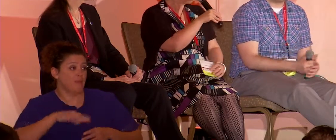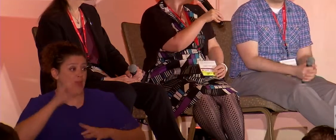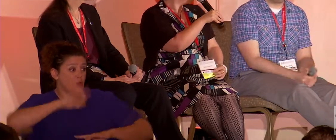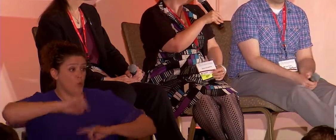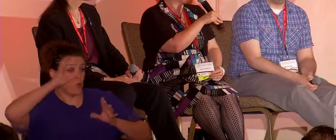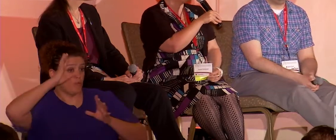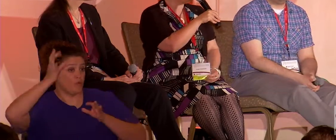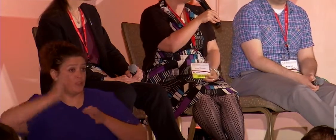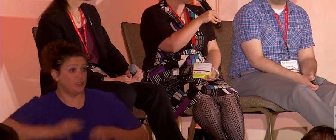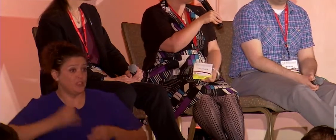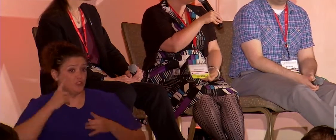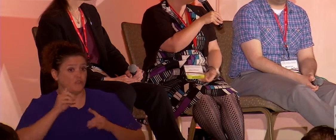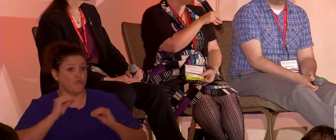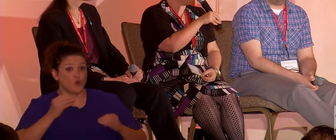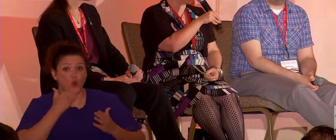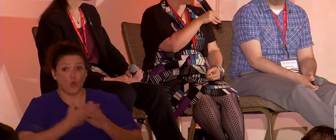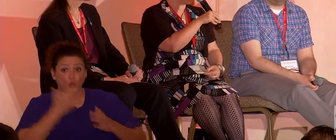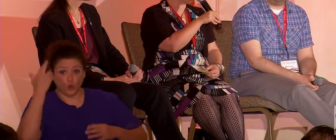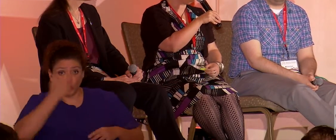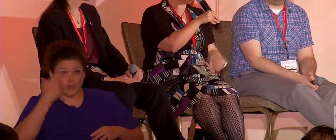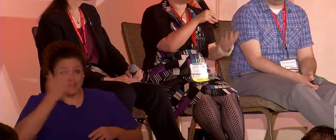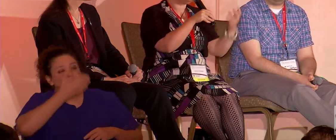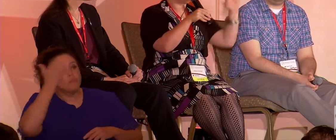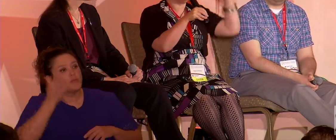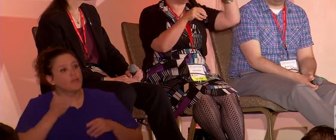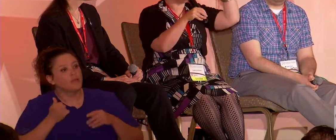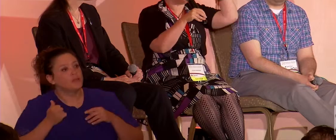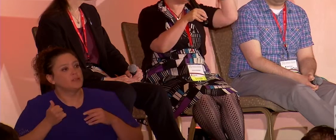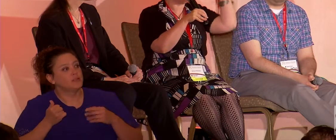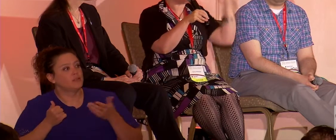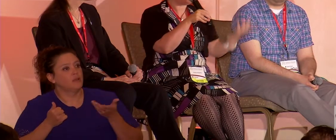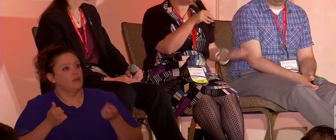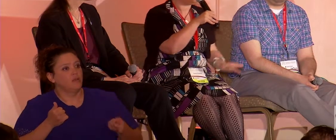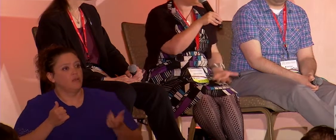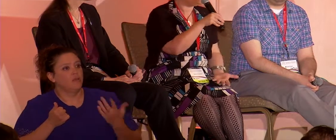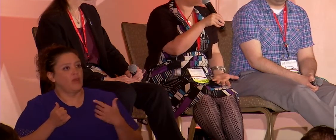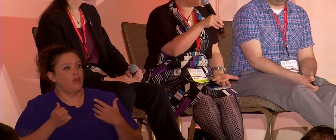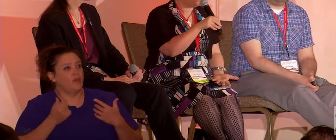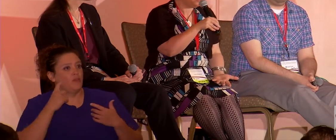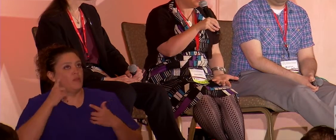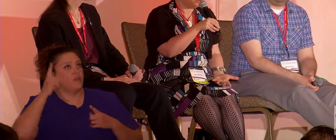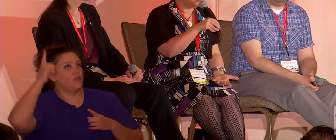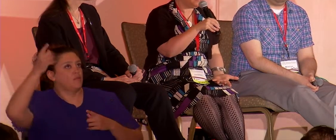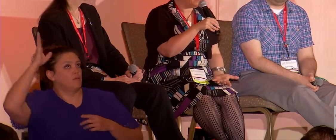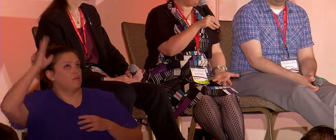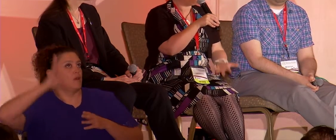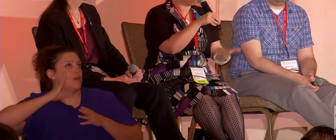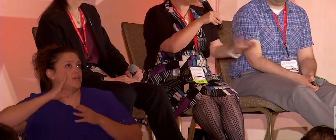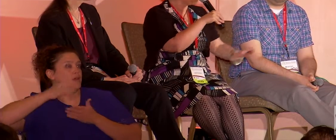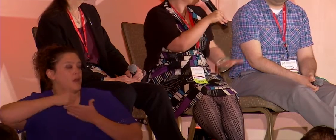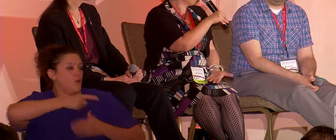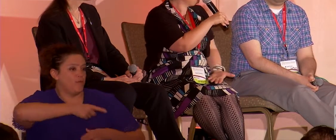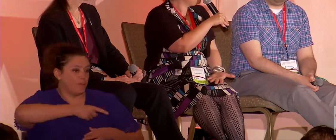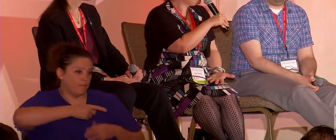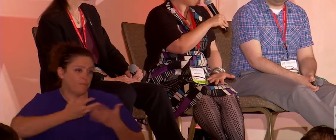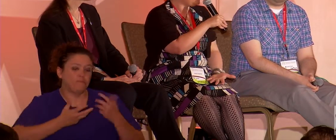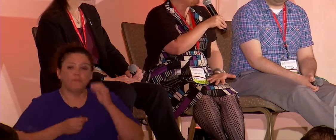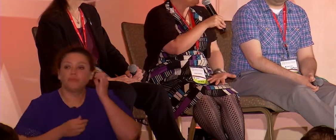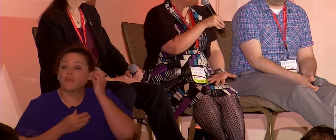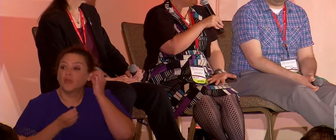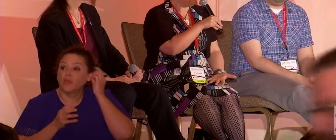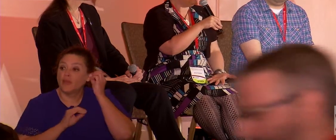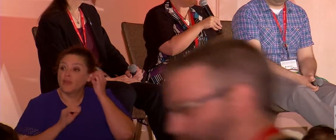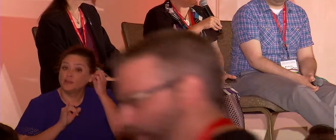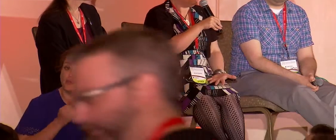decisions for no good reason because they think their friend in the sky is going to help them. And that's true for mushy religion as